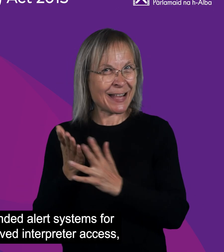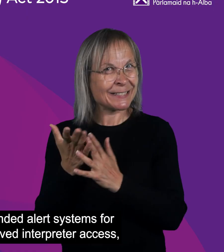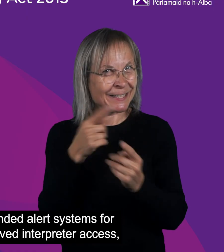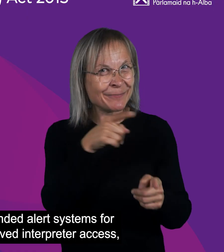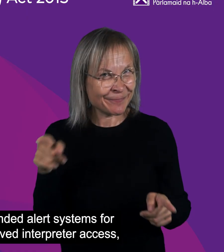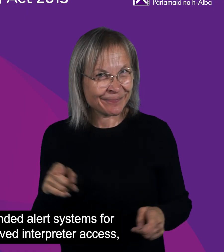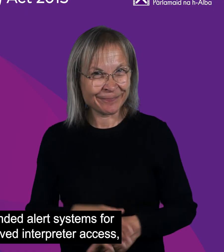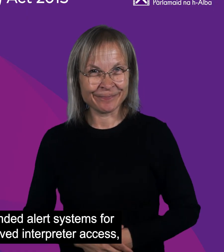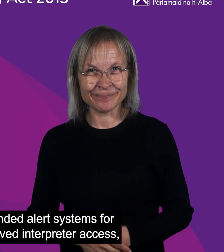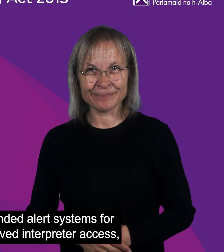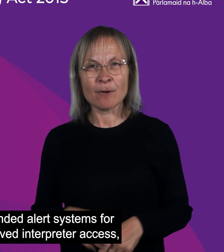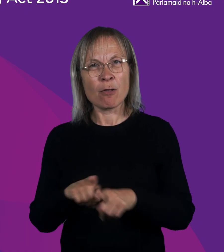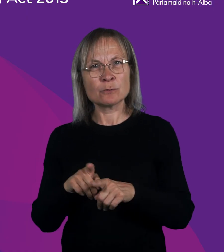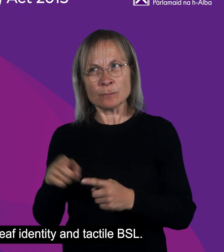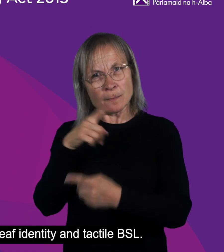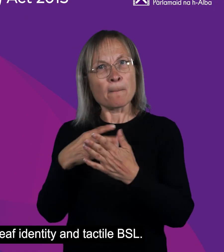deaf identity and tactile BSL.